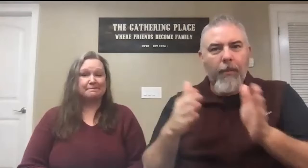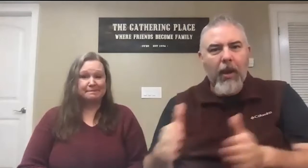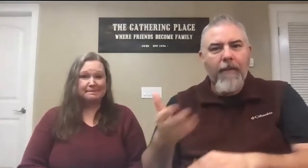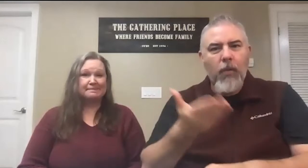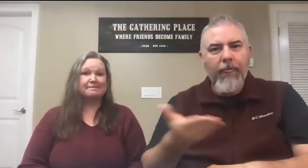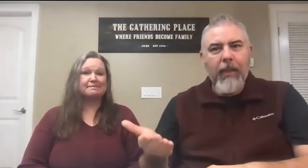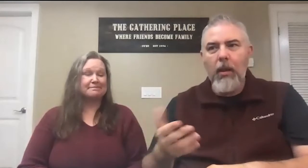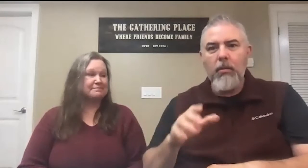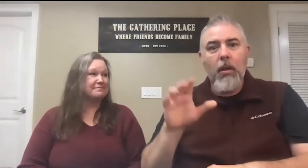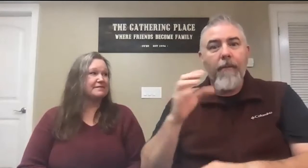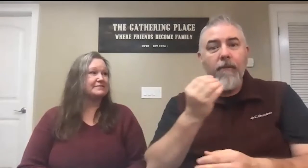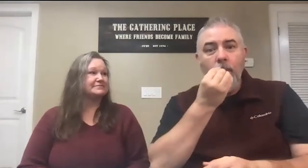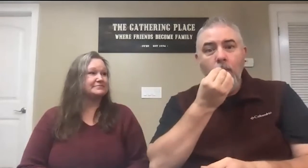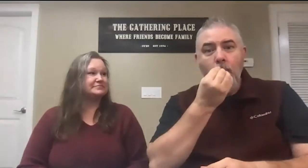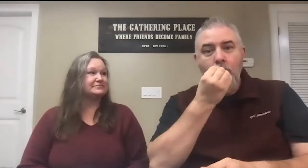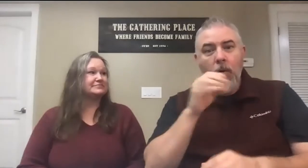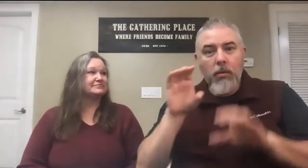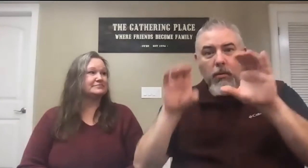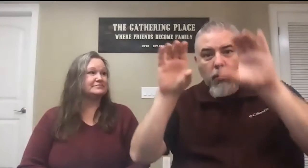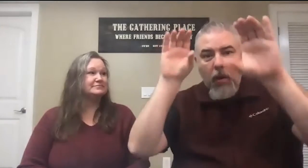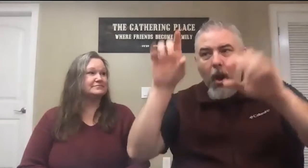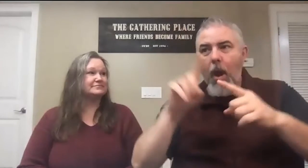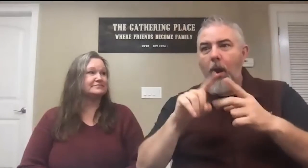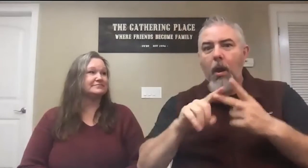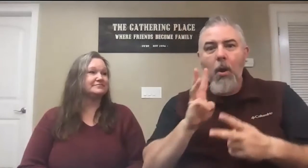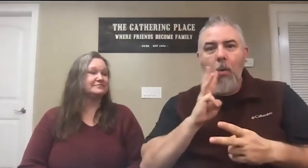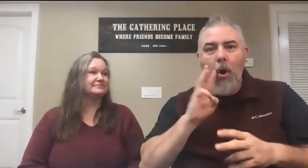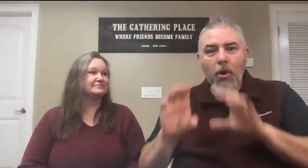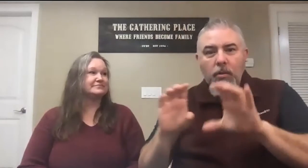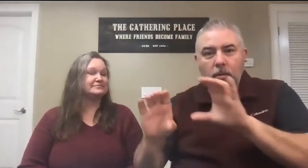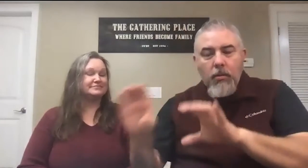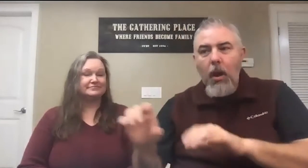She's good at preparing and prepping food, stocking, water,